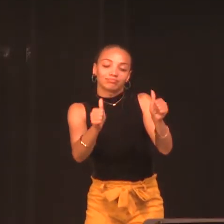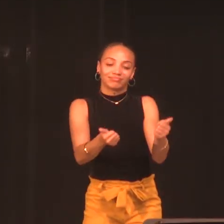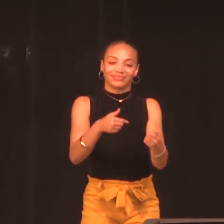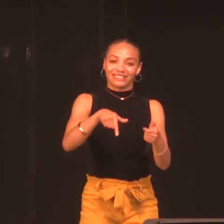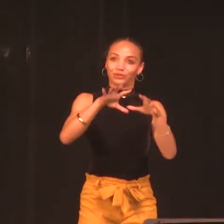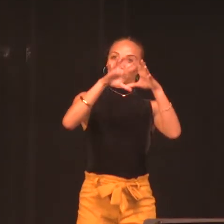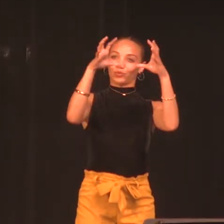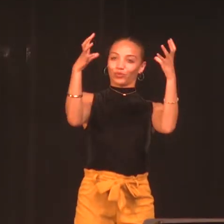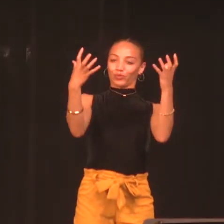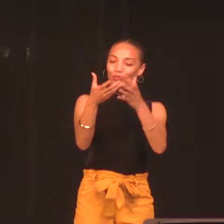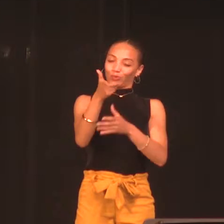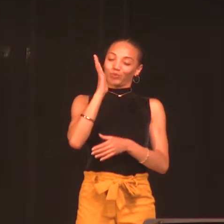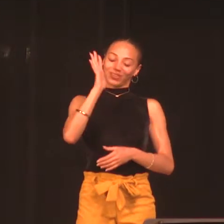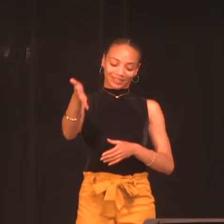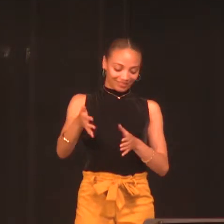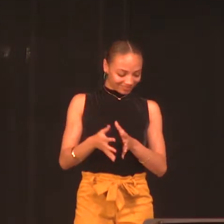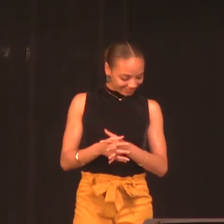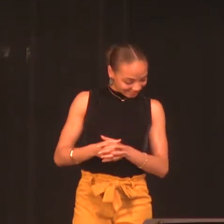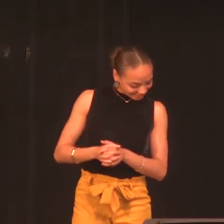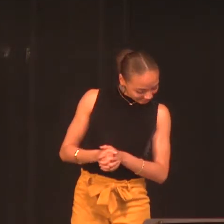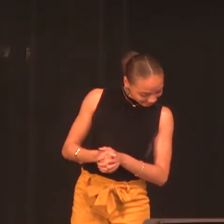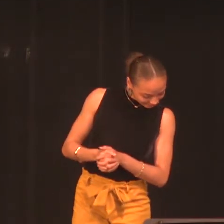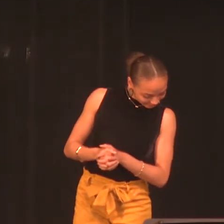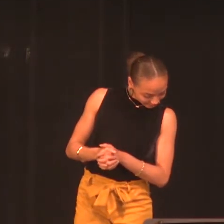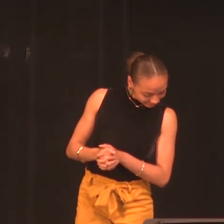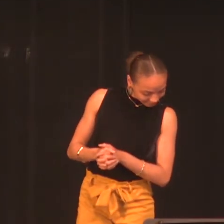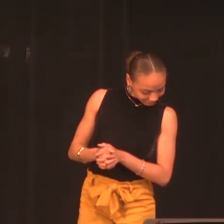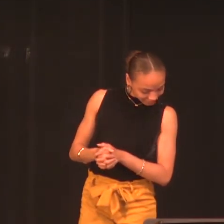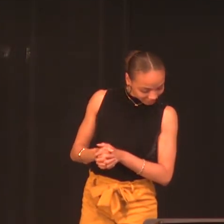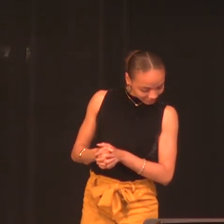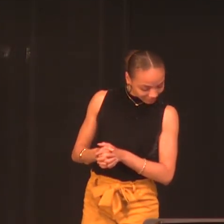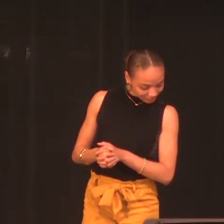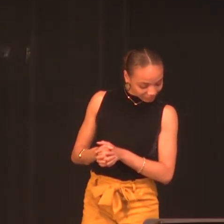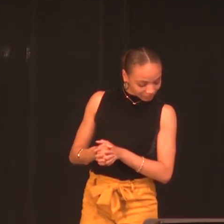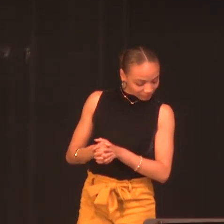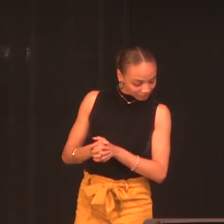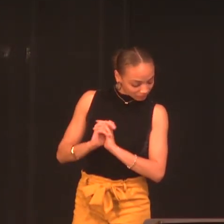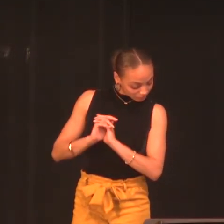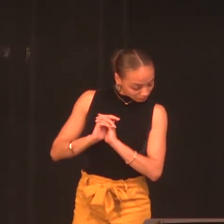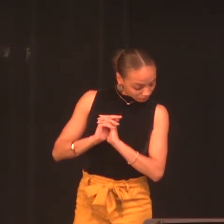you use it to discover, all of those things are going to shape you and shape the world that you live in.